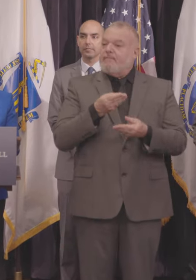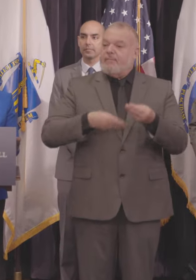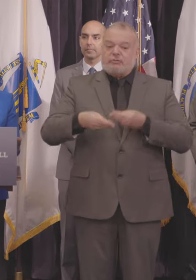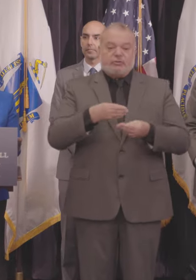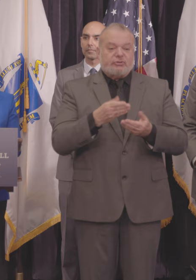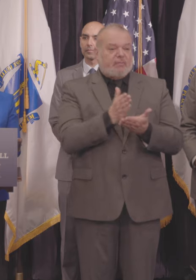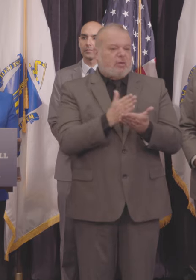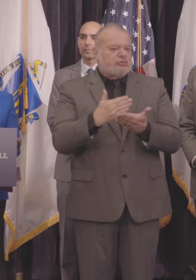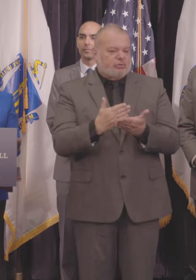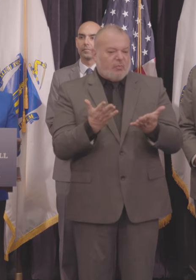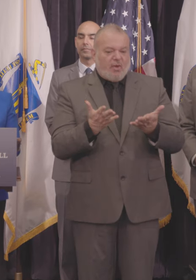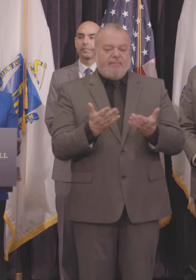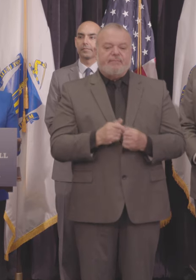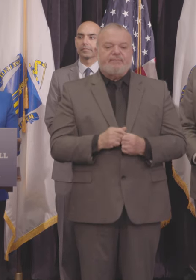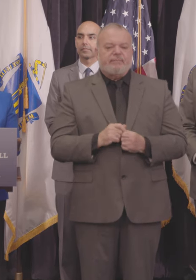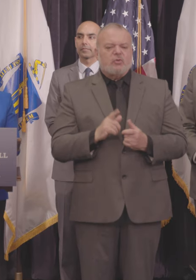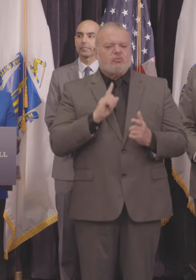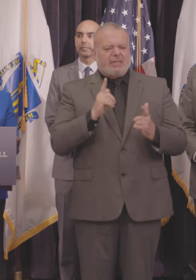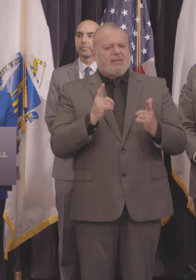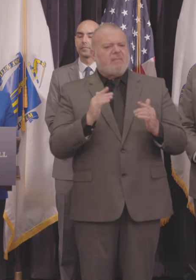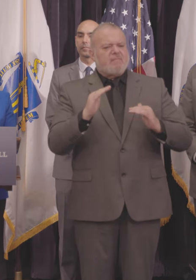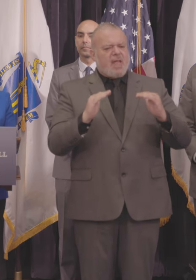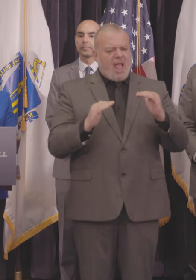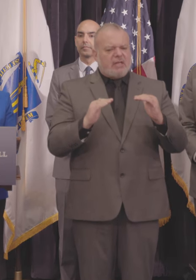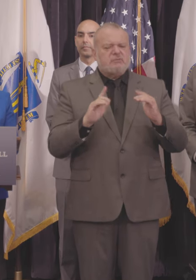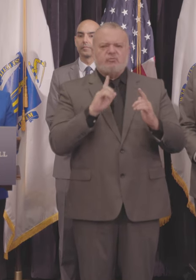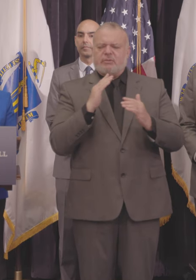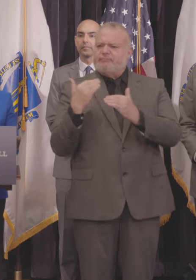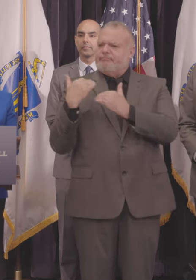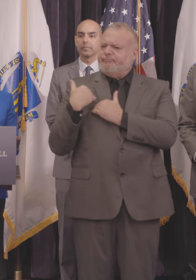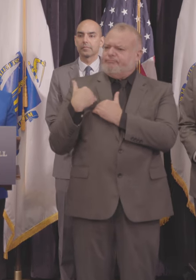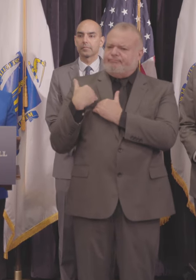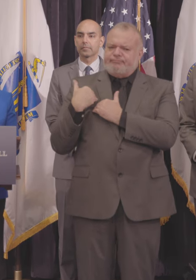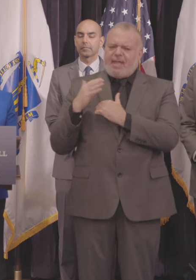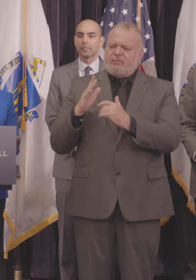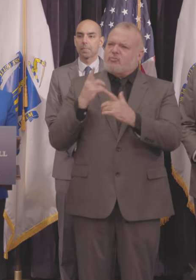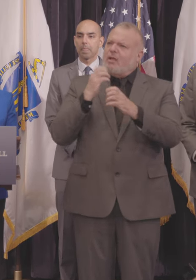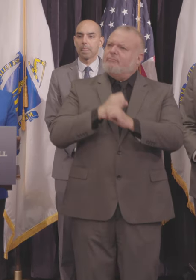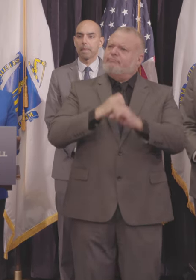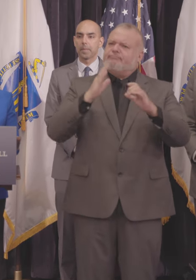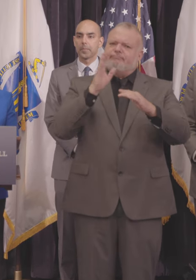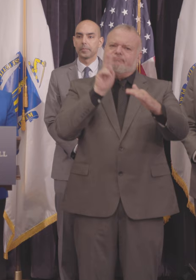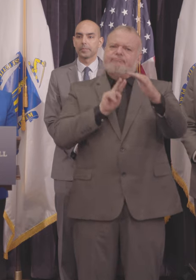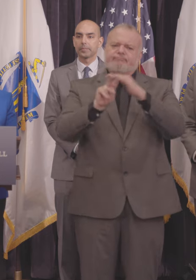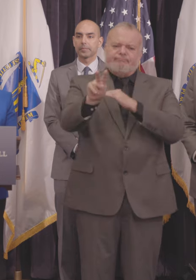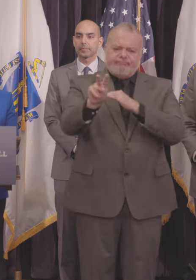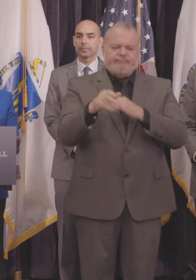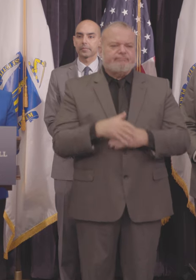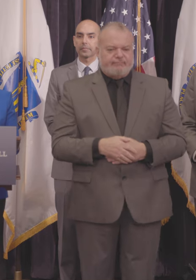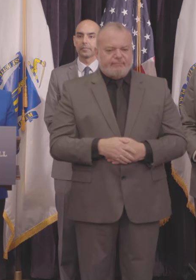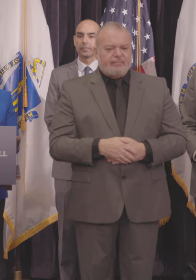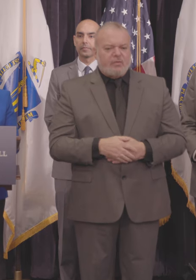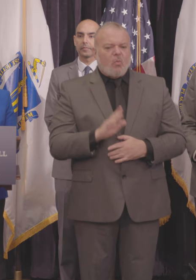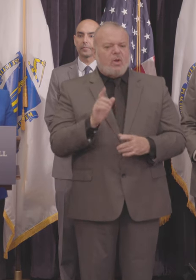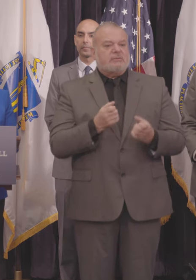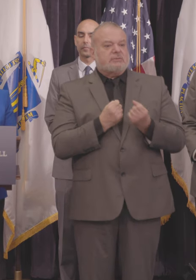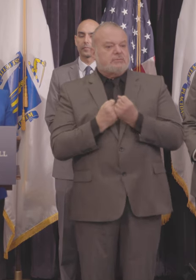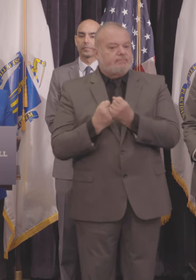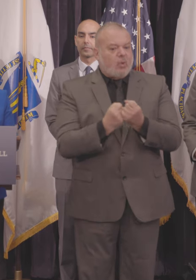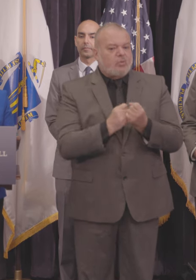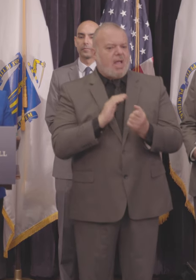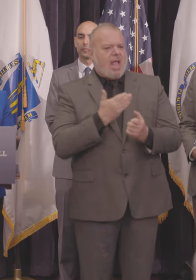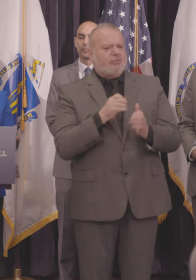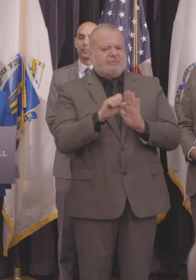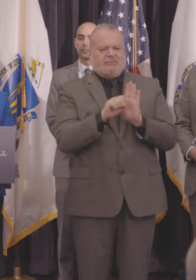forward-looking. It will protect taxpayer dollars and strengthen our state's fiscal health. And it